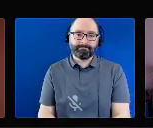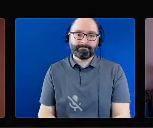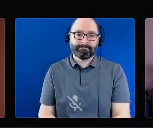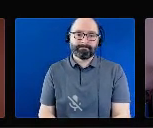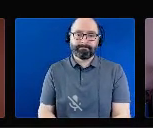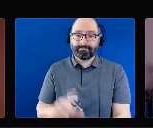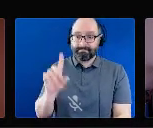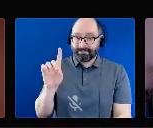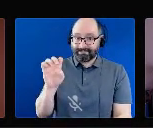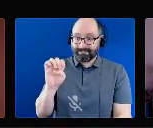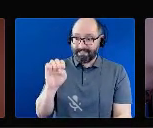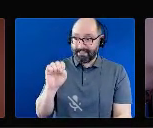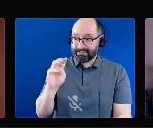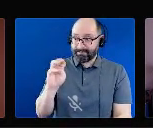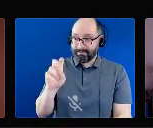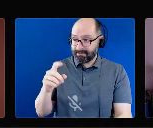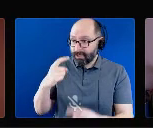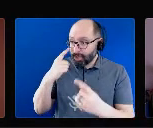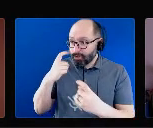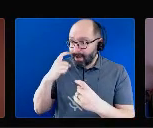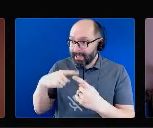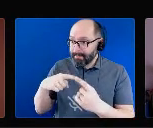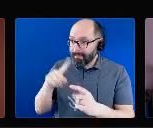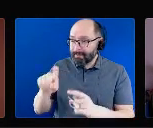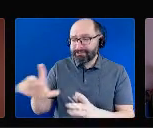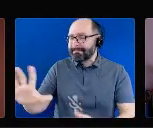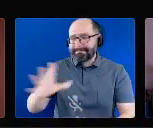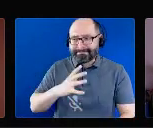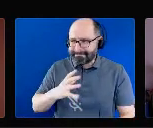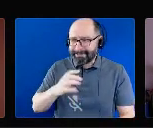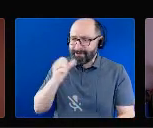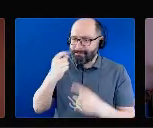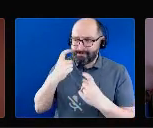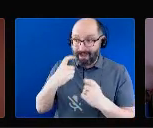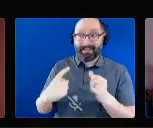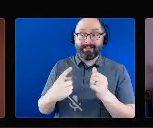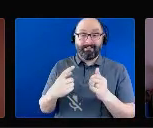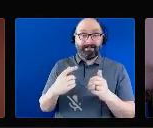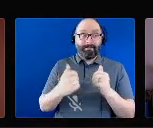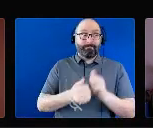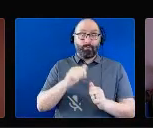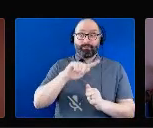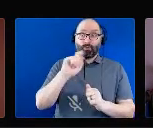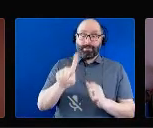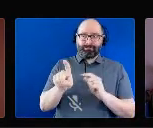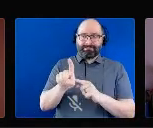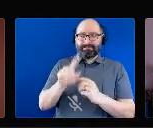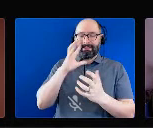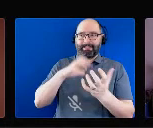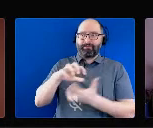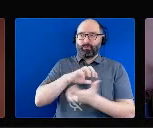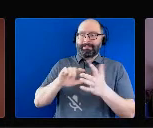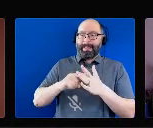Desmond, are you crying about this question? Don't cry. All questions seem confusing at first. We're gonna talk it through.